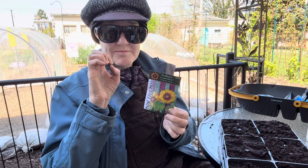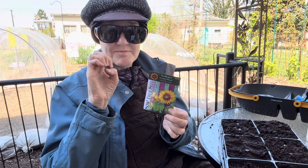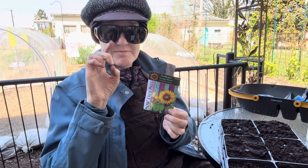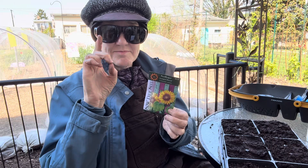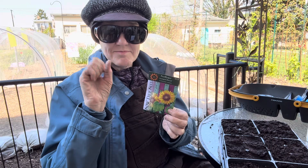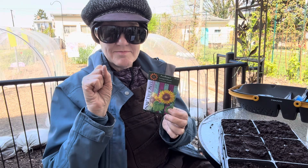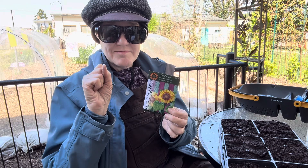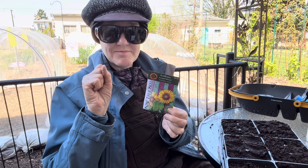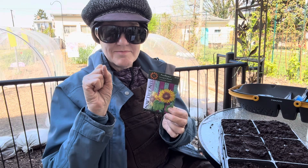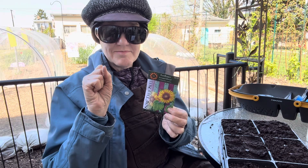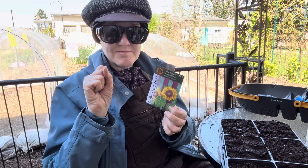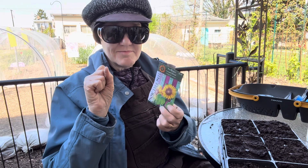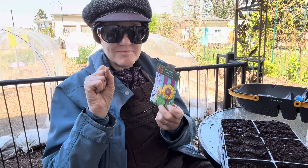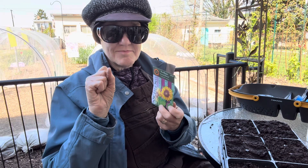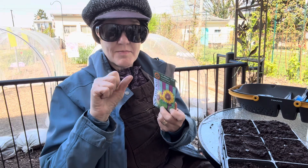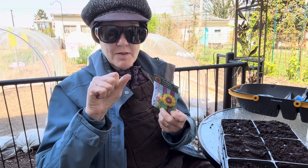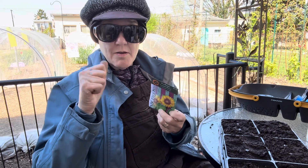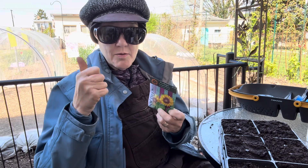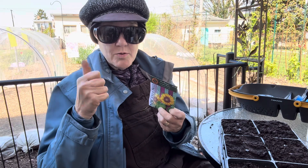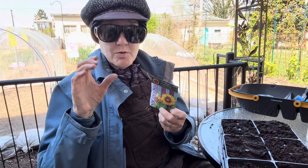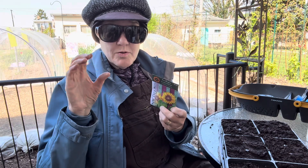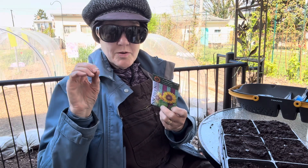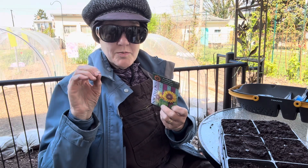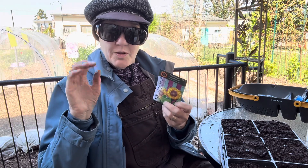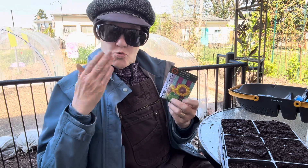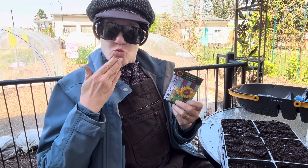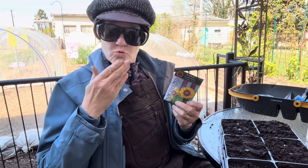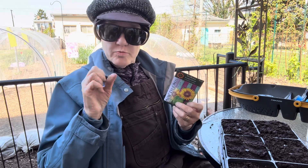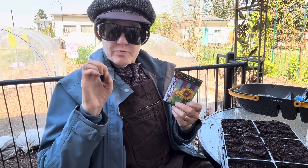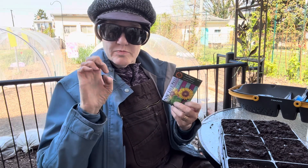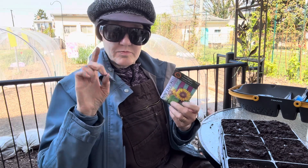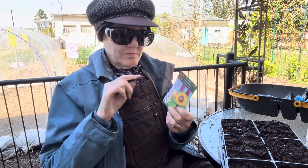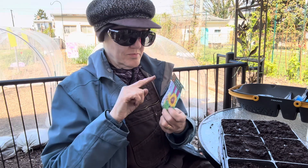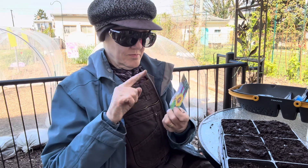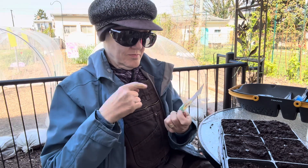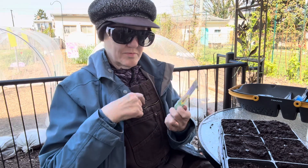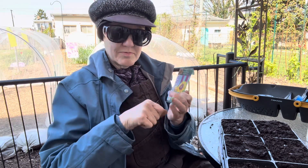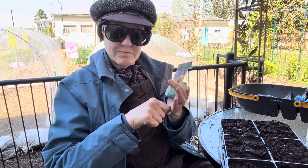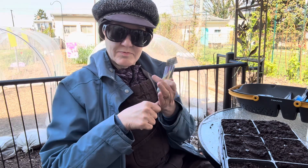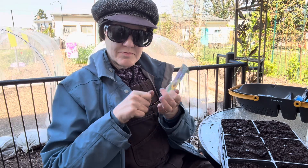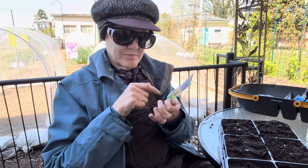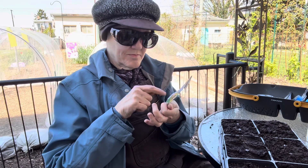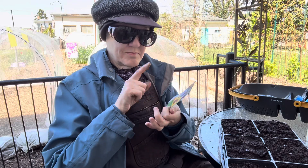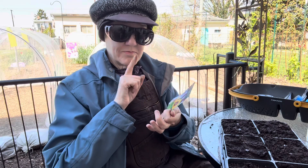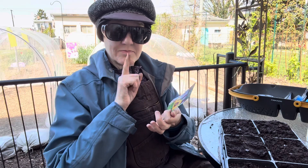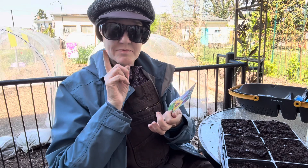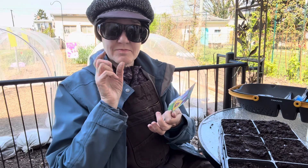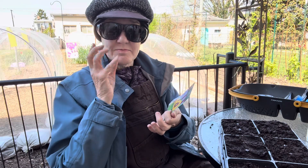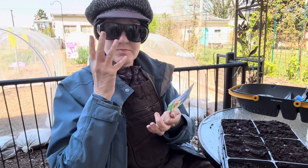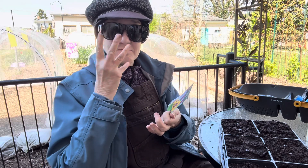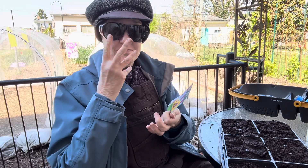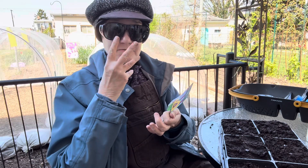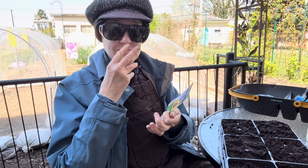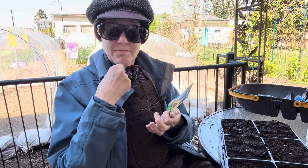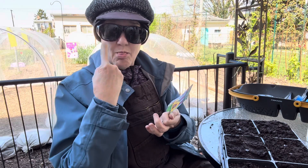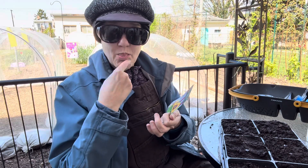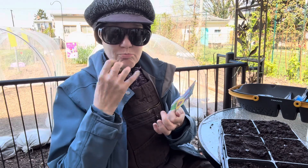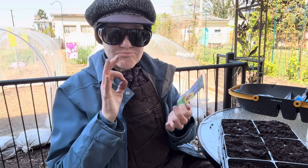And they have gorgeous seeds. The other company have good seeds, but I'm really impressed these are just